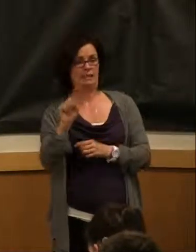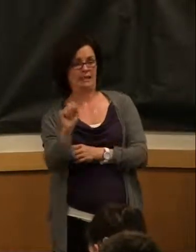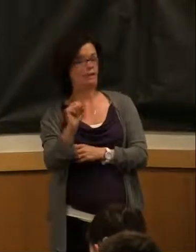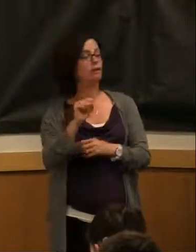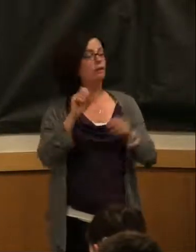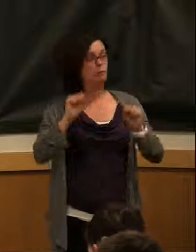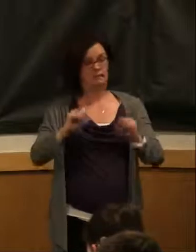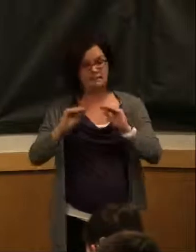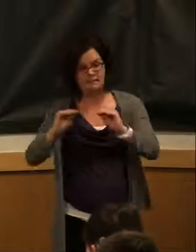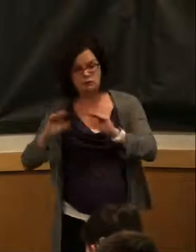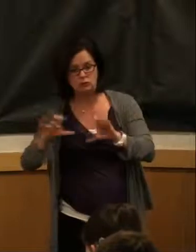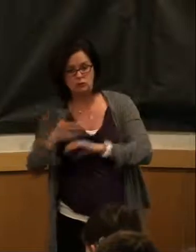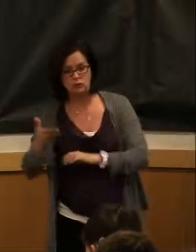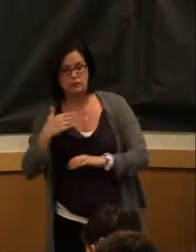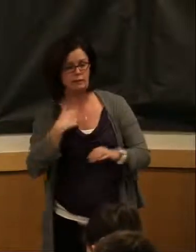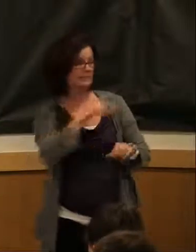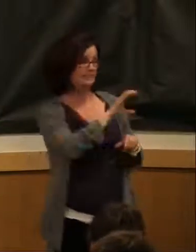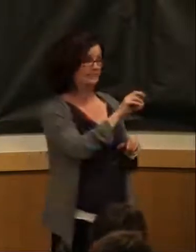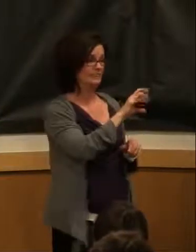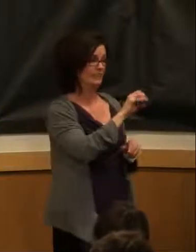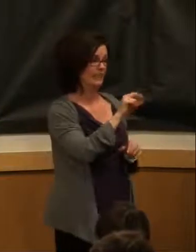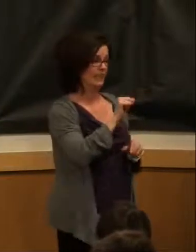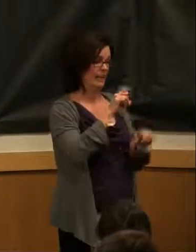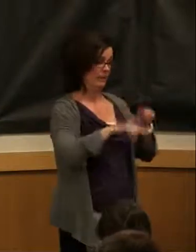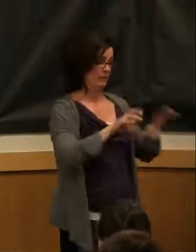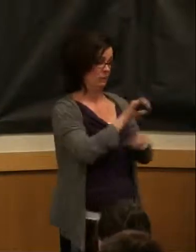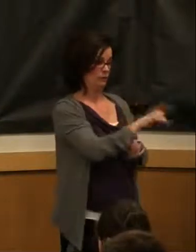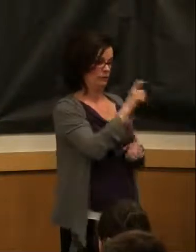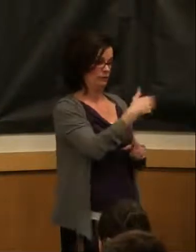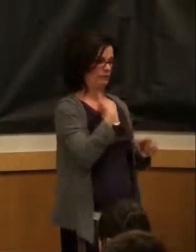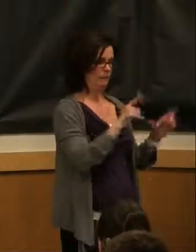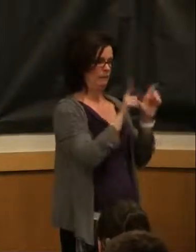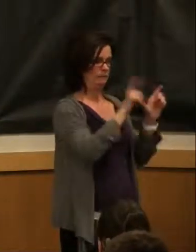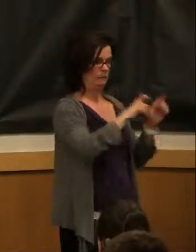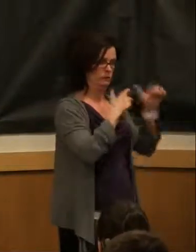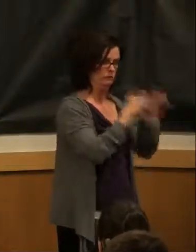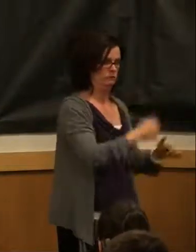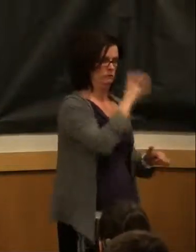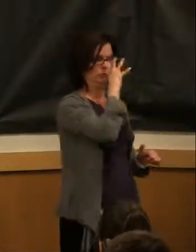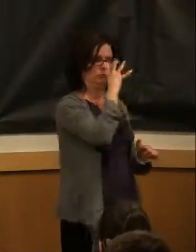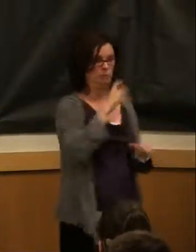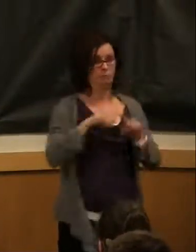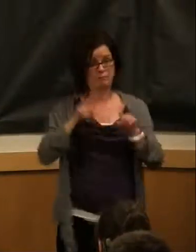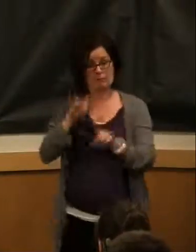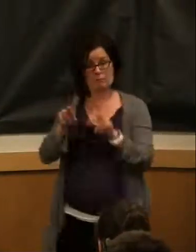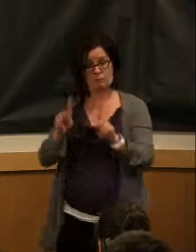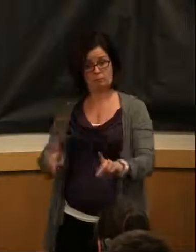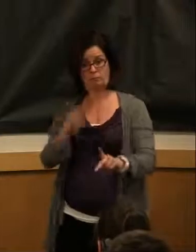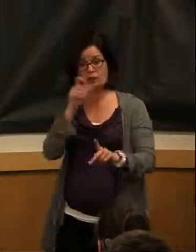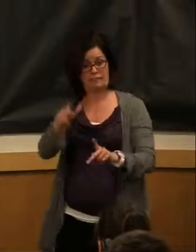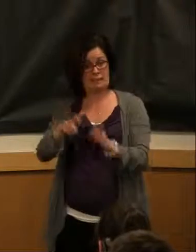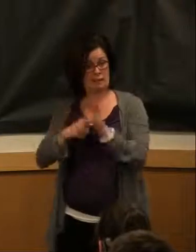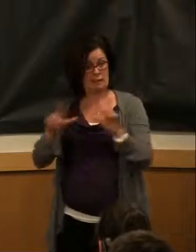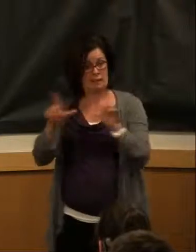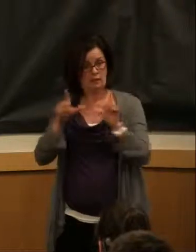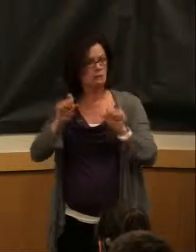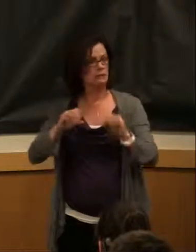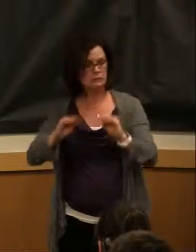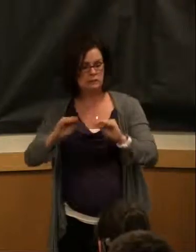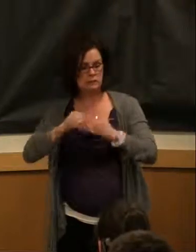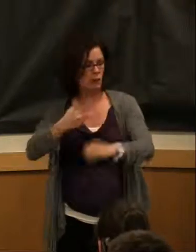is bound or he is bound by a license. So we can teach you how to do injections. We can